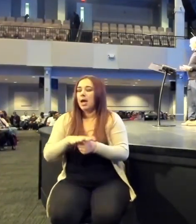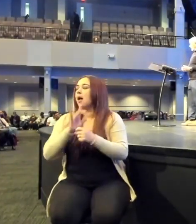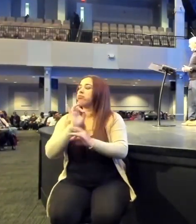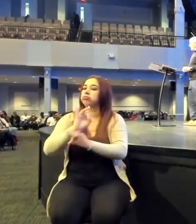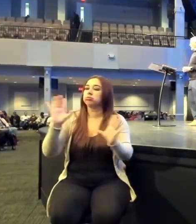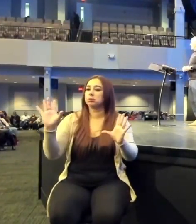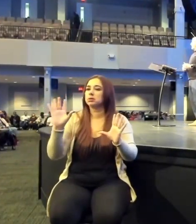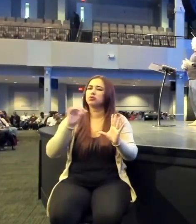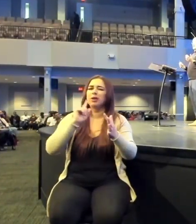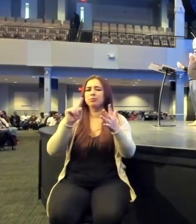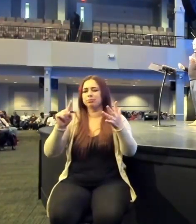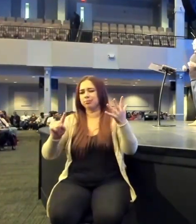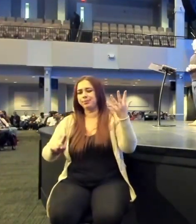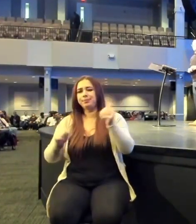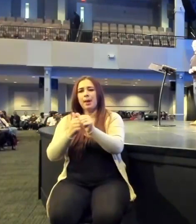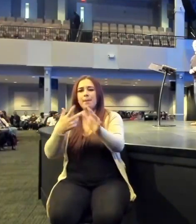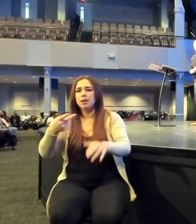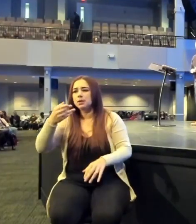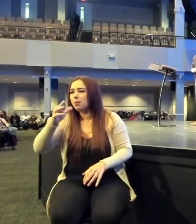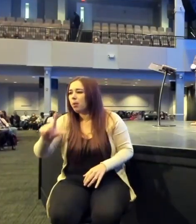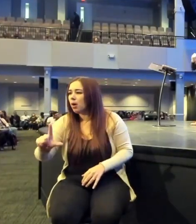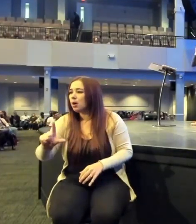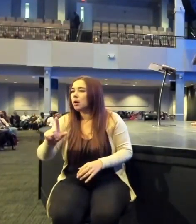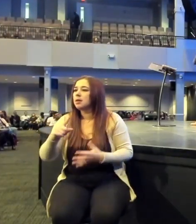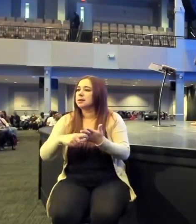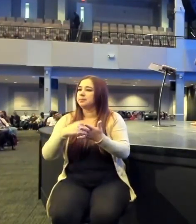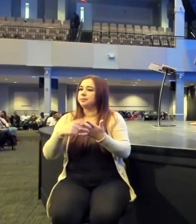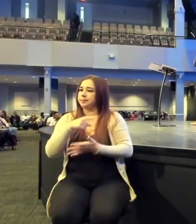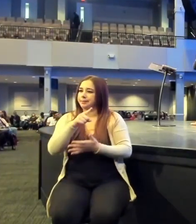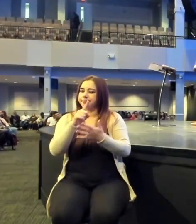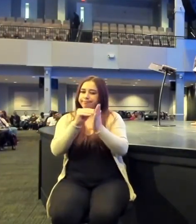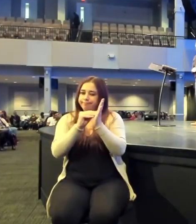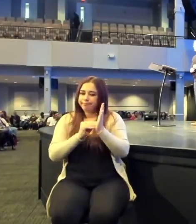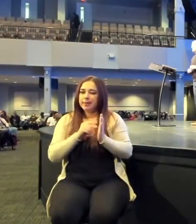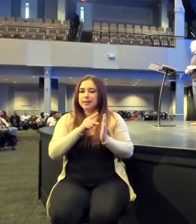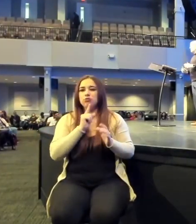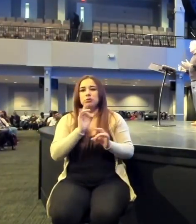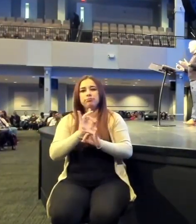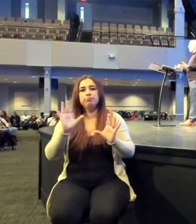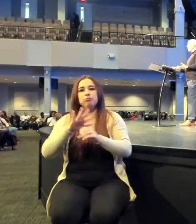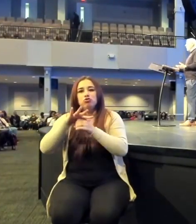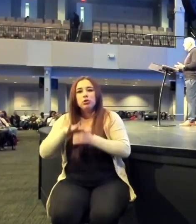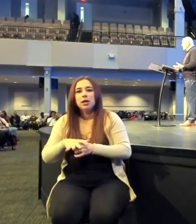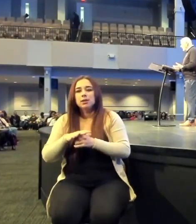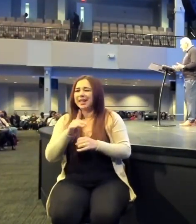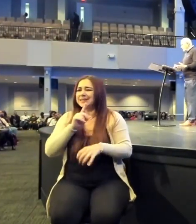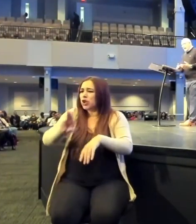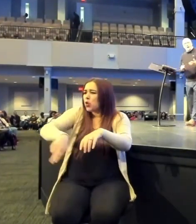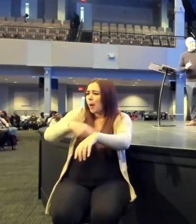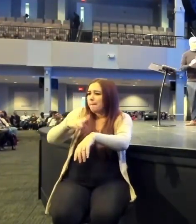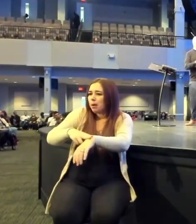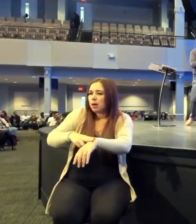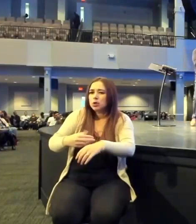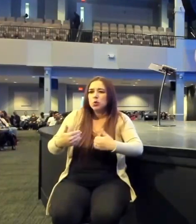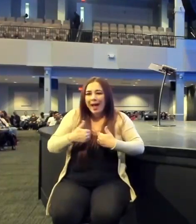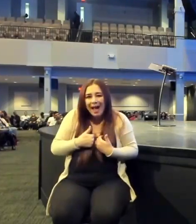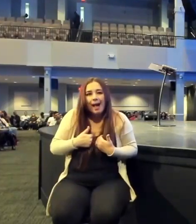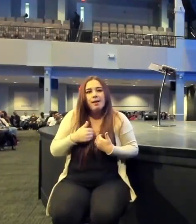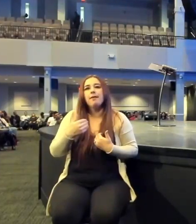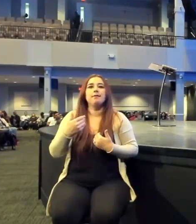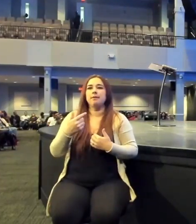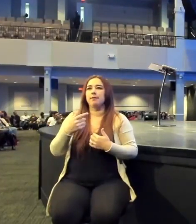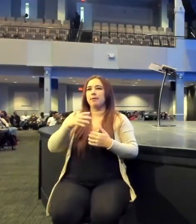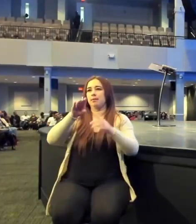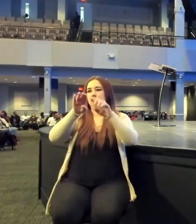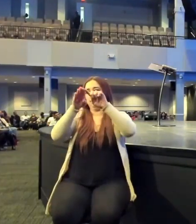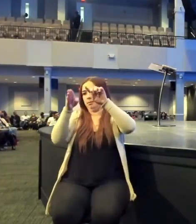And we can talk about even the Apostle Paul, where there are times that he talks about being distressed in his life. So it's normal to find yourself at